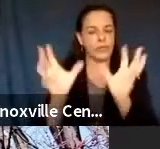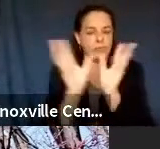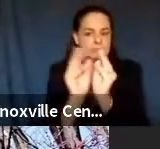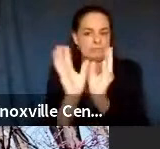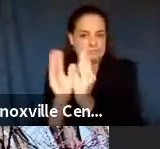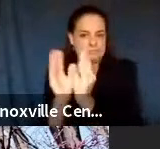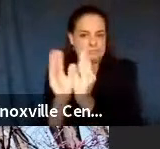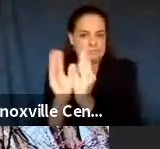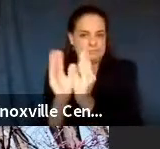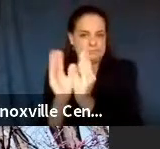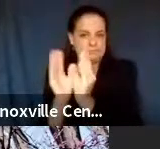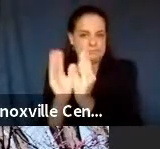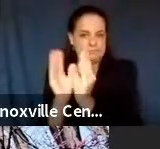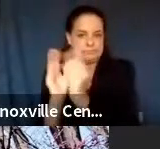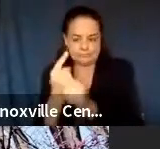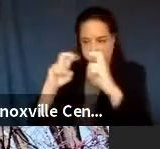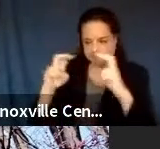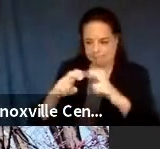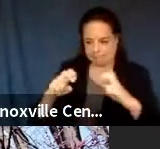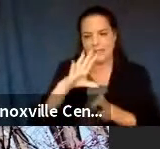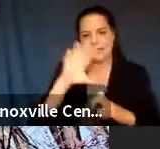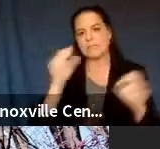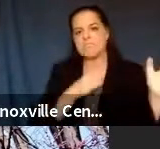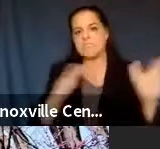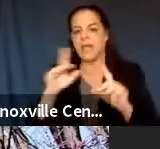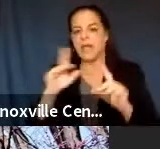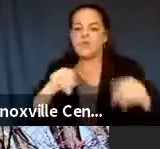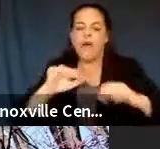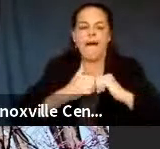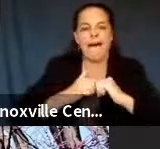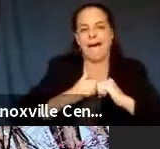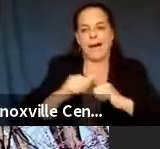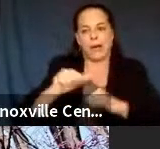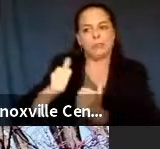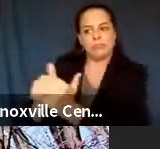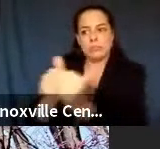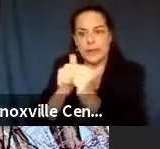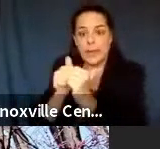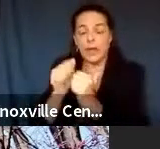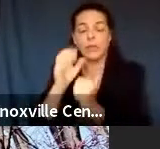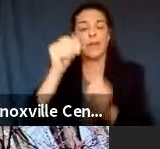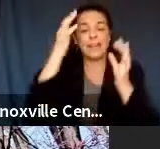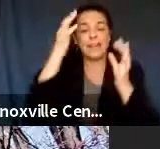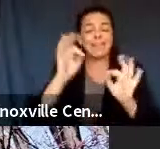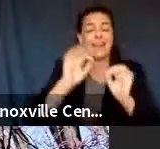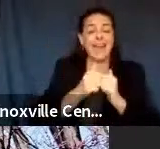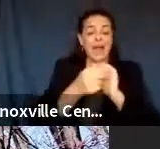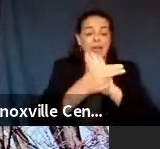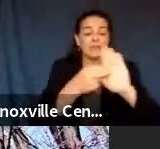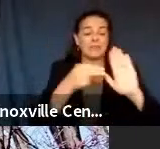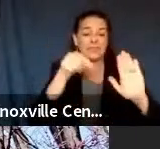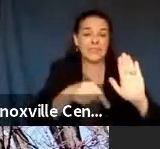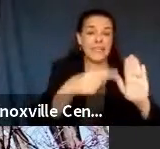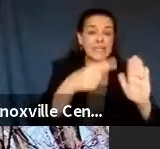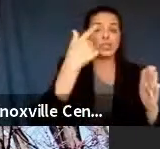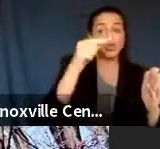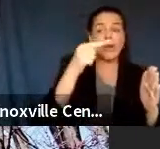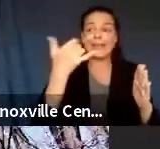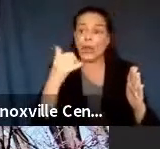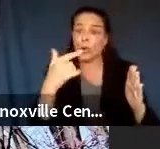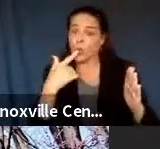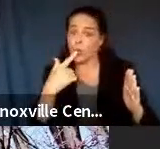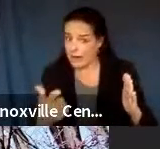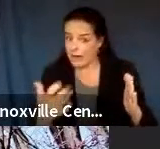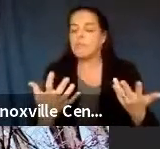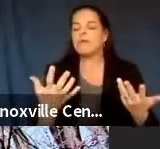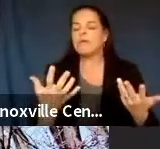the situation, and plan their responses together. And as always, decisions regarding how to classify this benchmark as green,